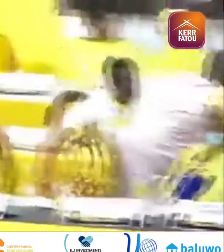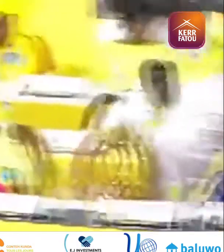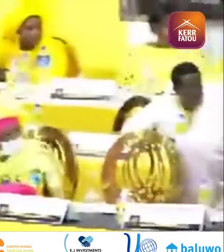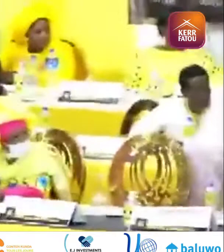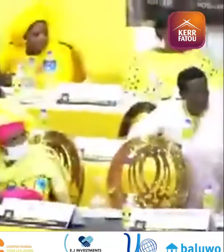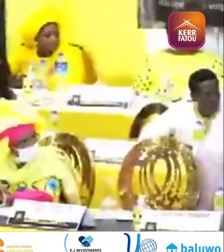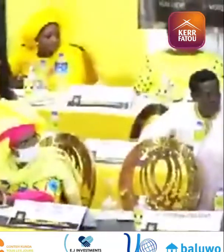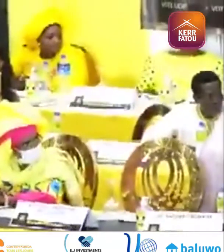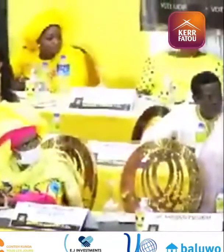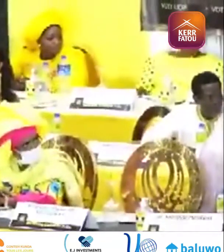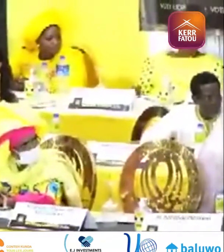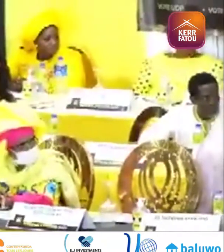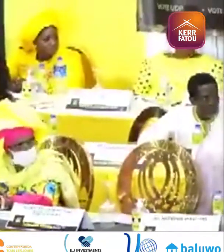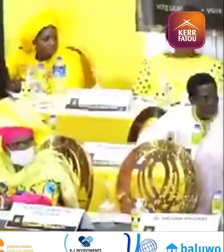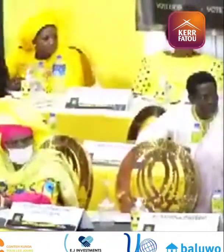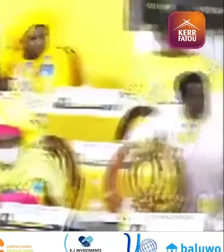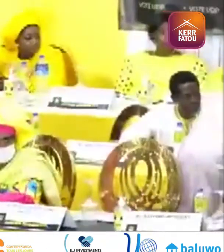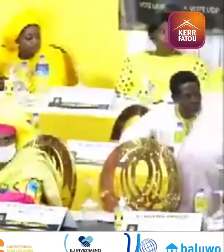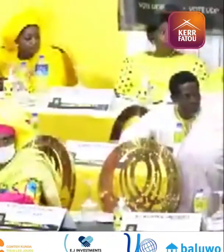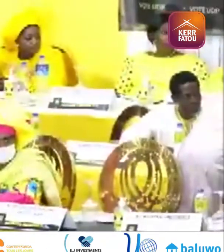Kuntawuru and donated